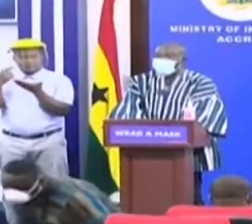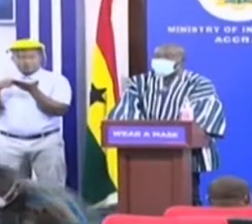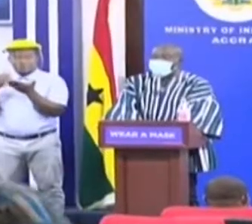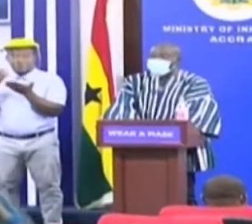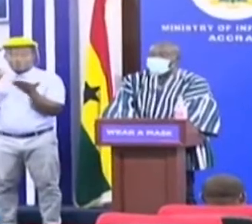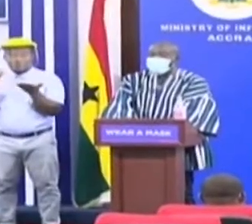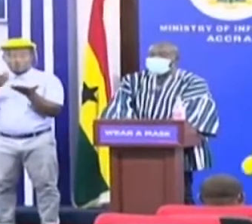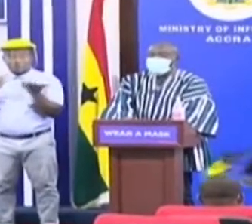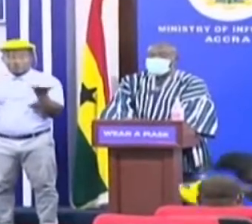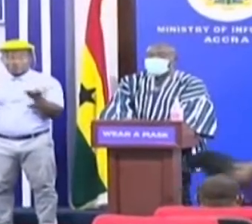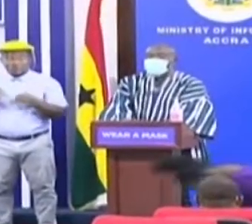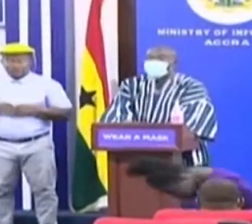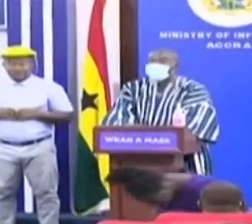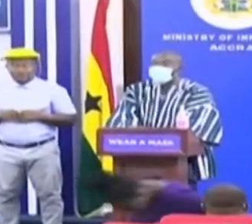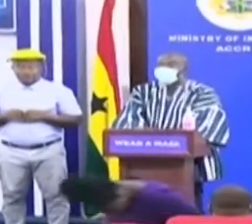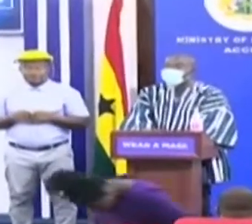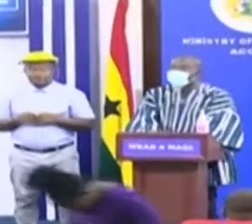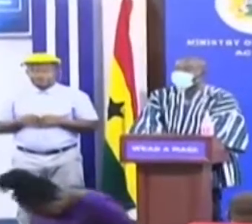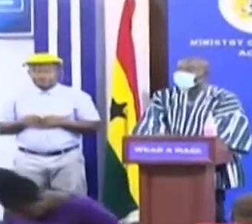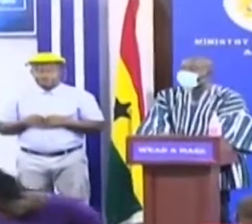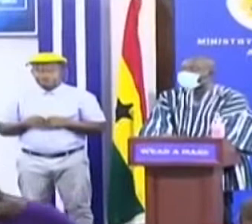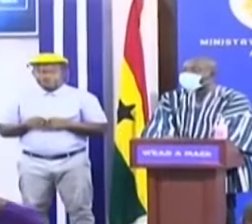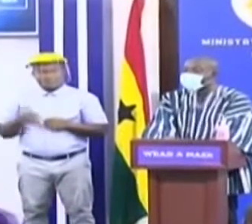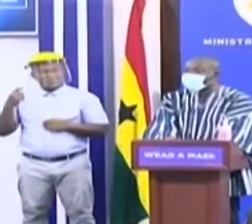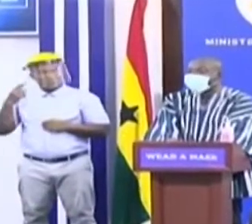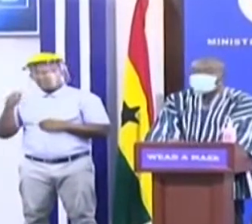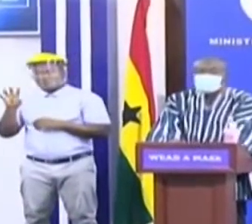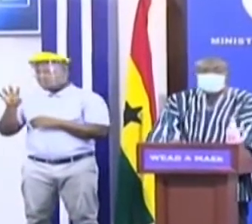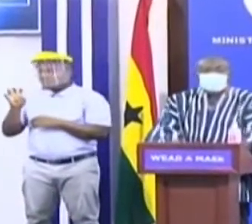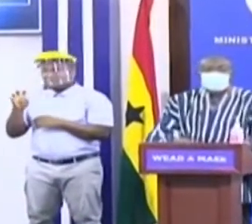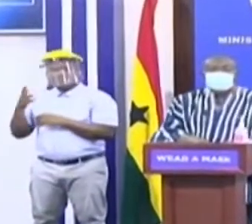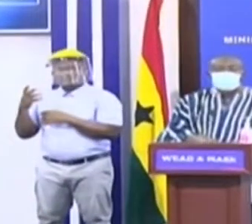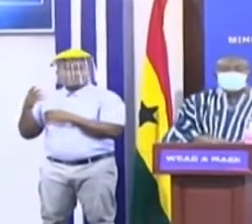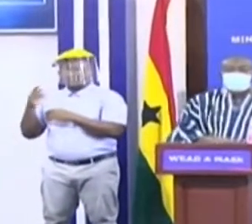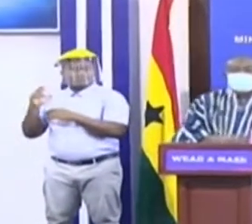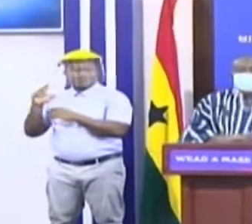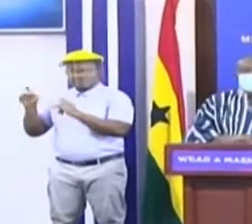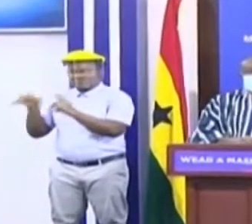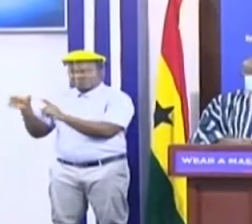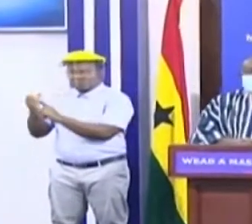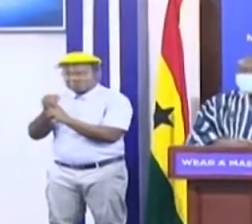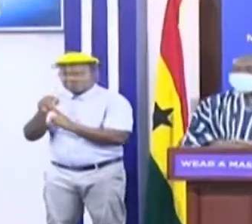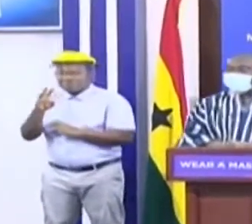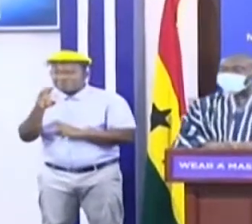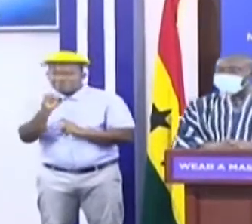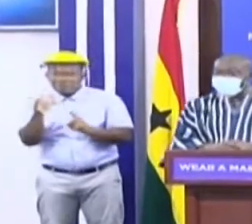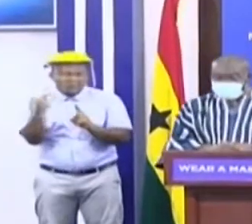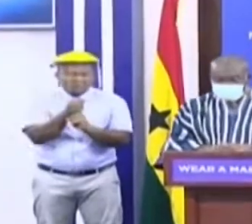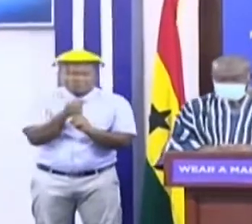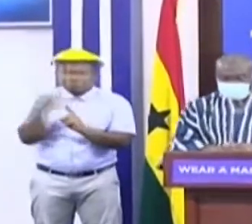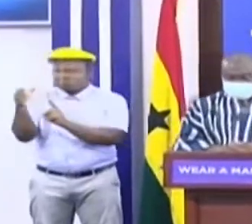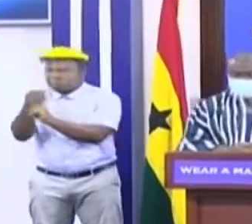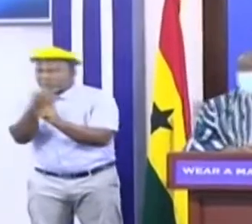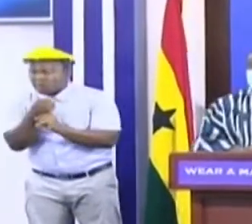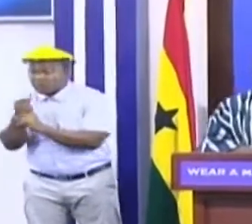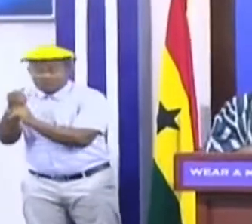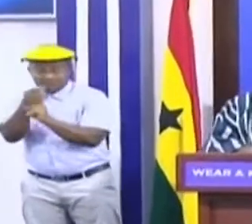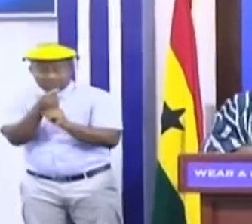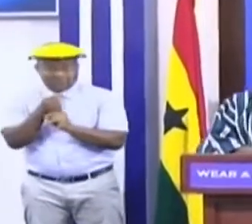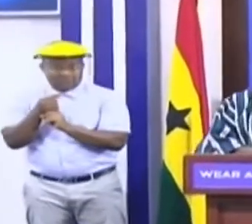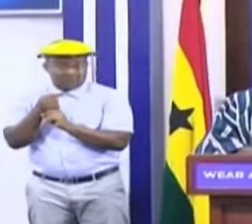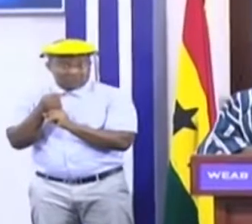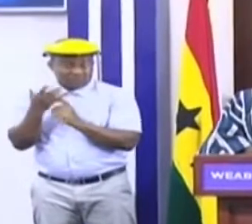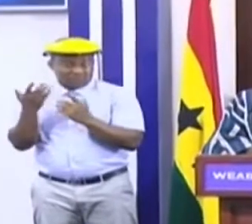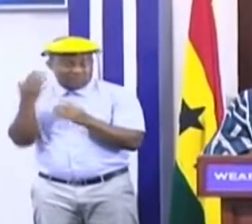The reason for which on a daily basis we hear 40 people arrested here, 60 people arrested here, 80 people arrested here, the reason for which you hear